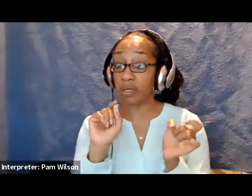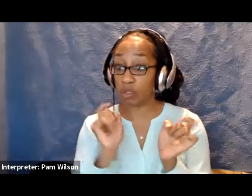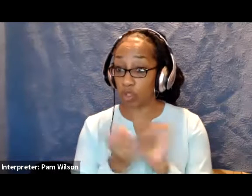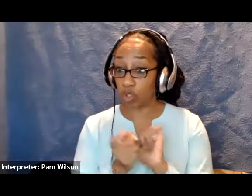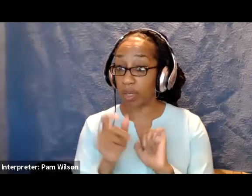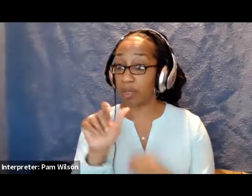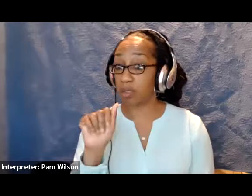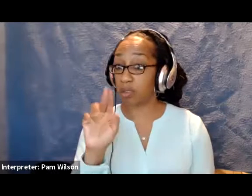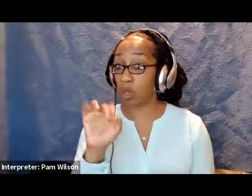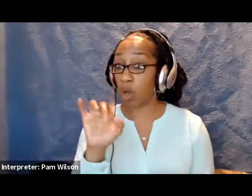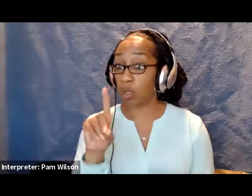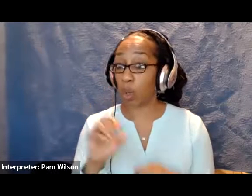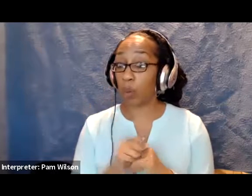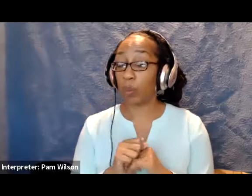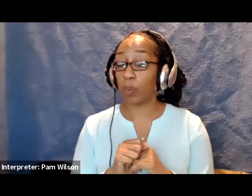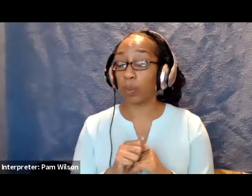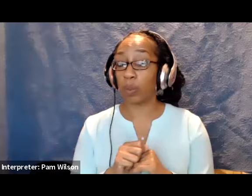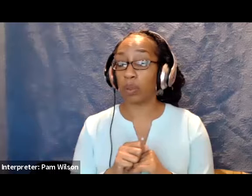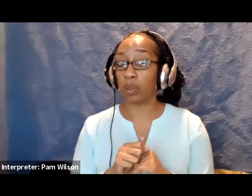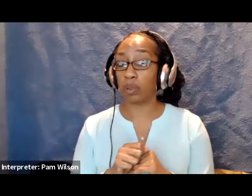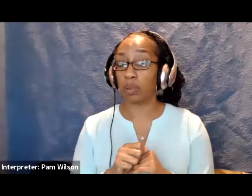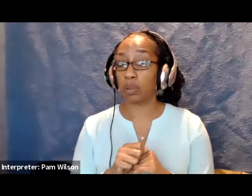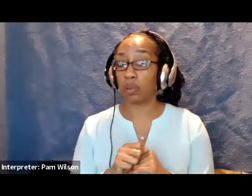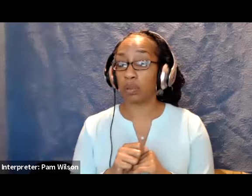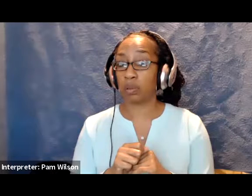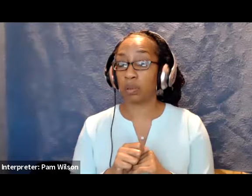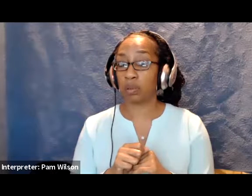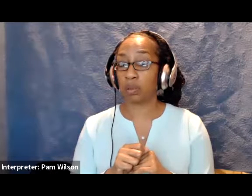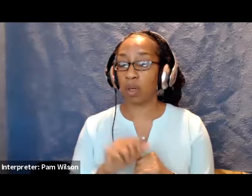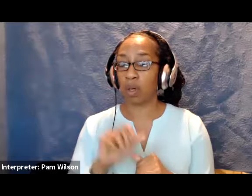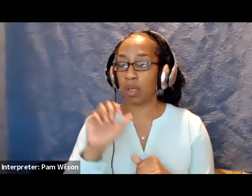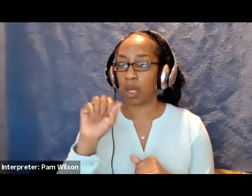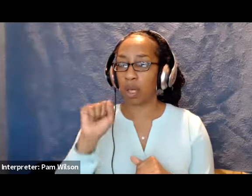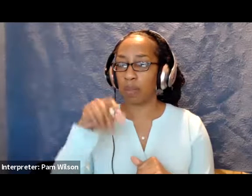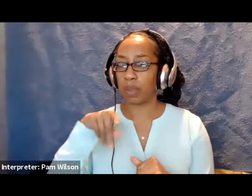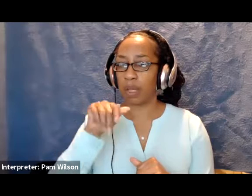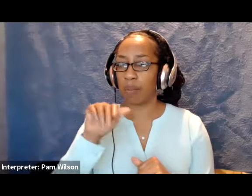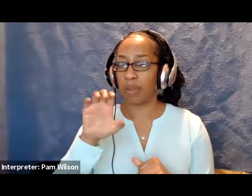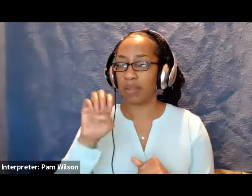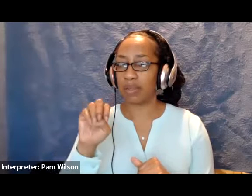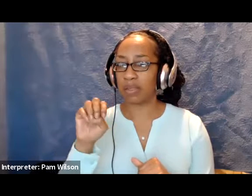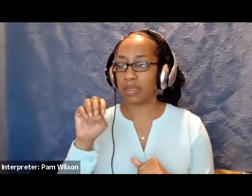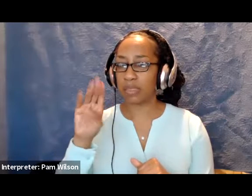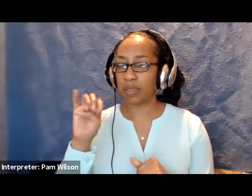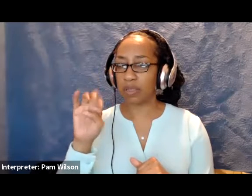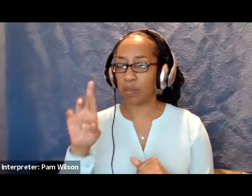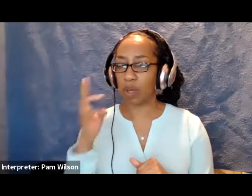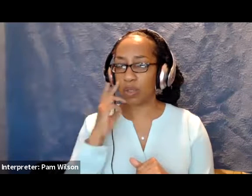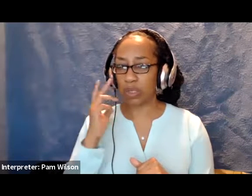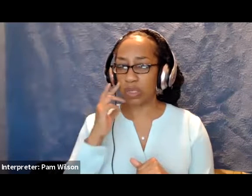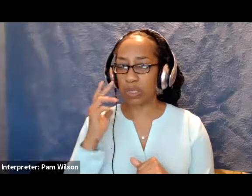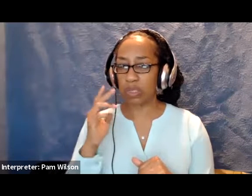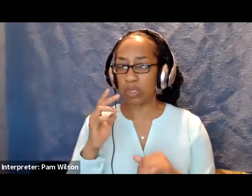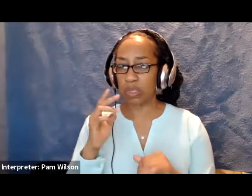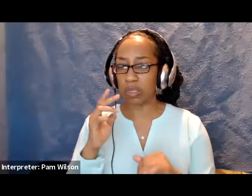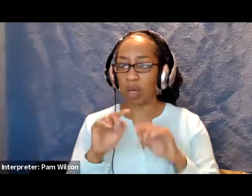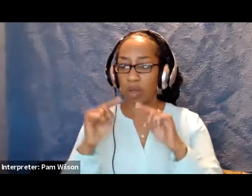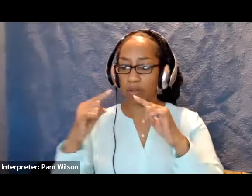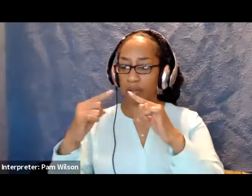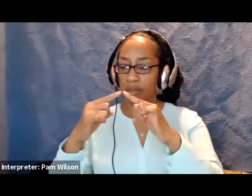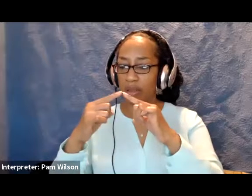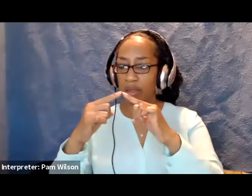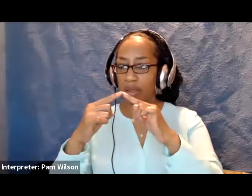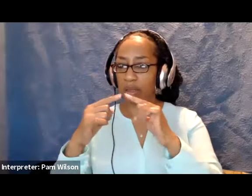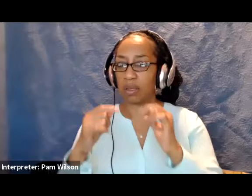settings. On the space bar, there was a caret there, an upward arrow. Again, you can use that to change